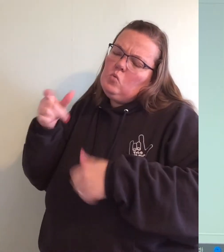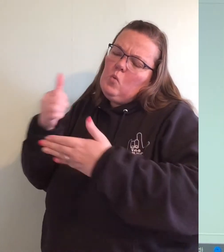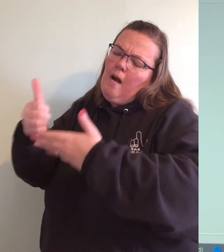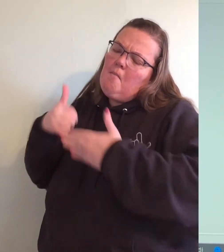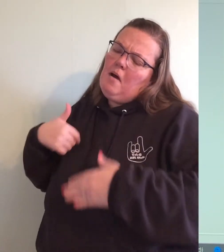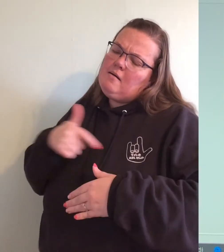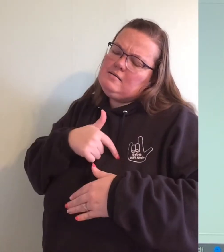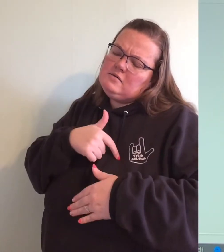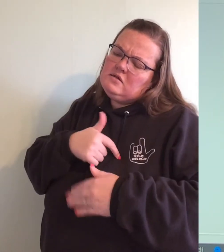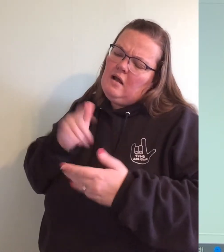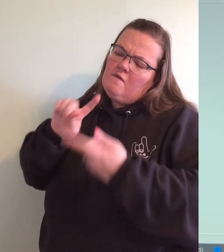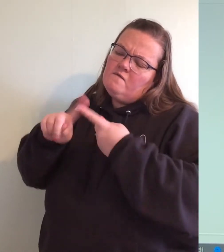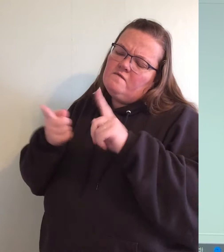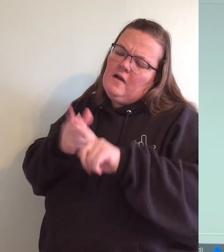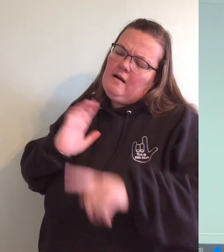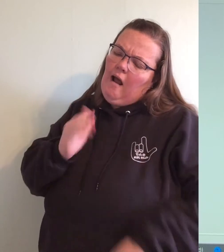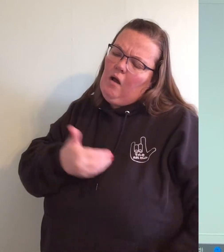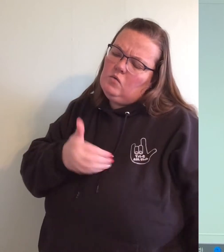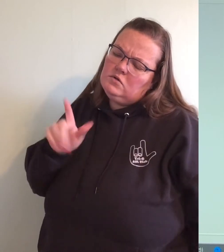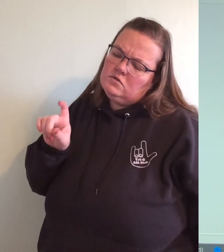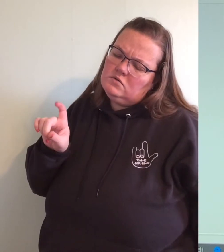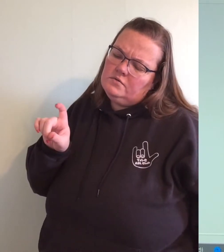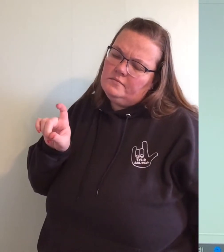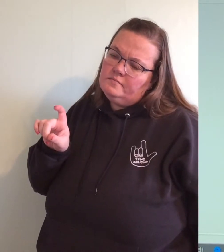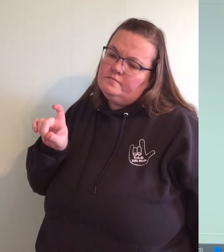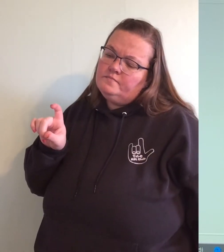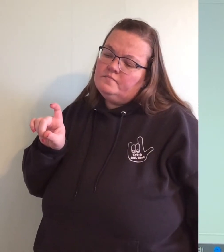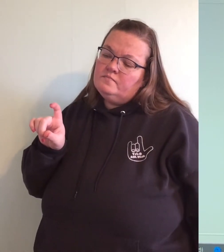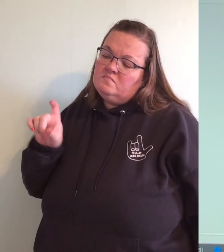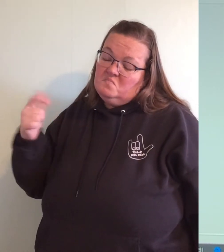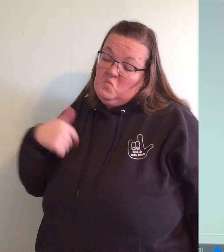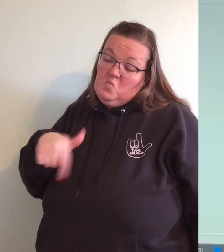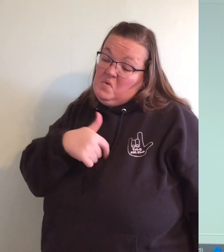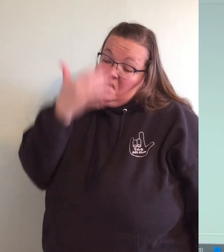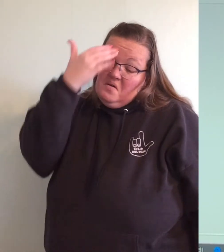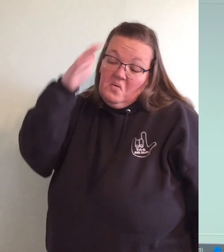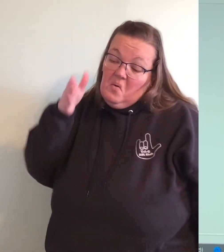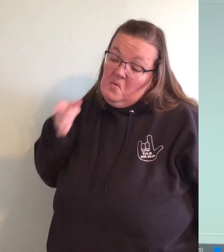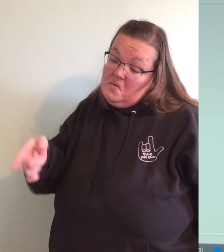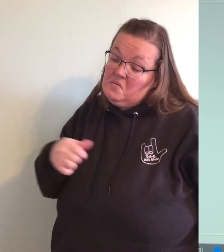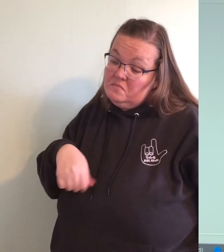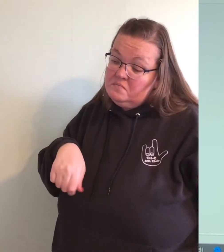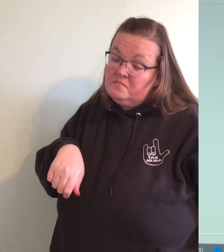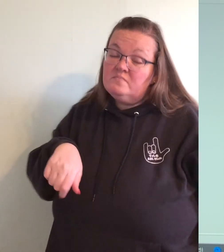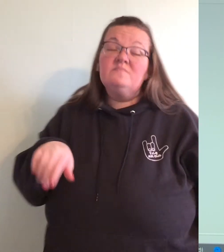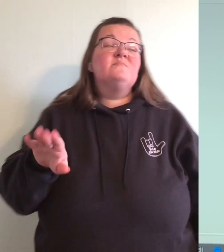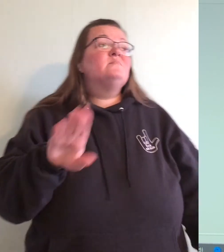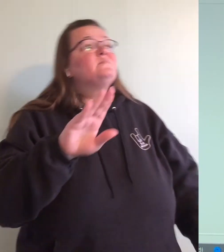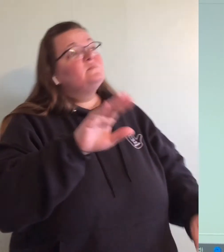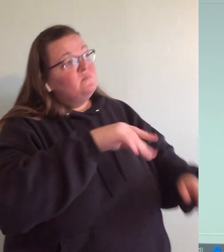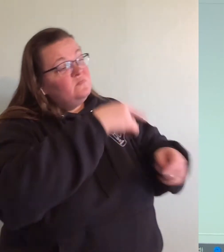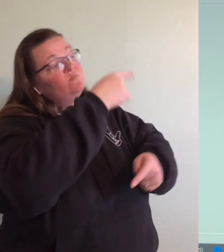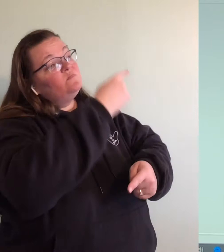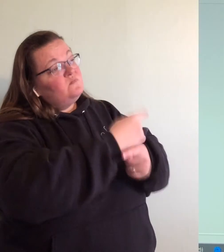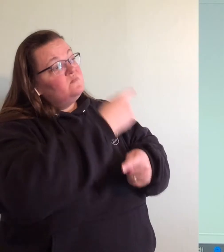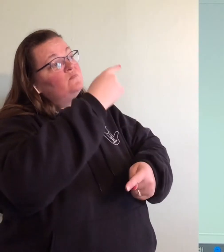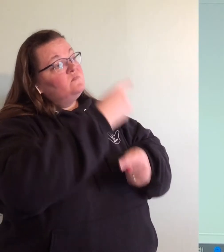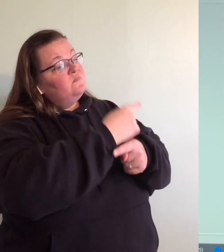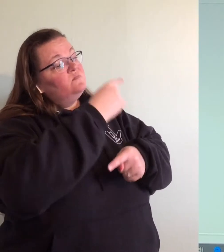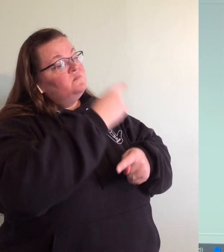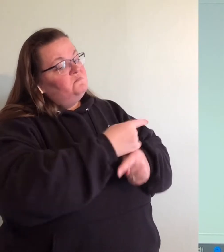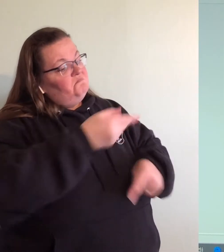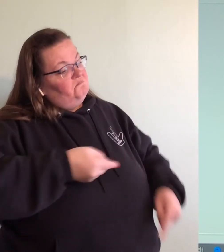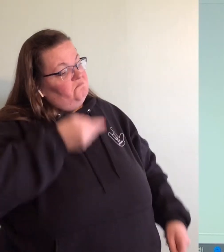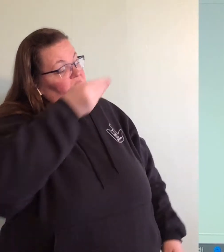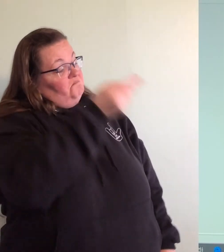meaning to be rude, Mr. Beaver," added Peter, "but you see, we're strangers." Quite right," said the beaver. "Here is